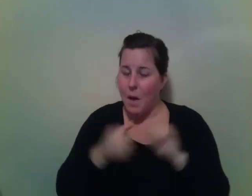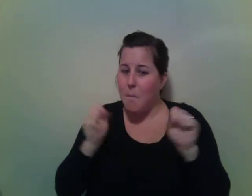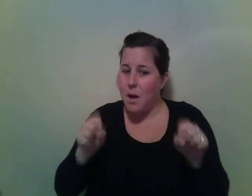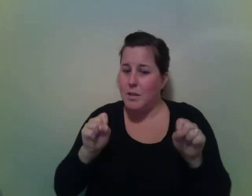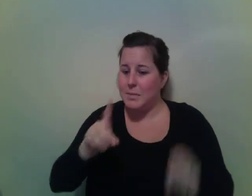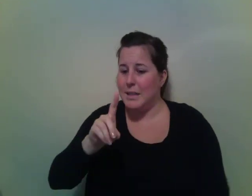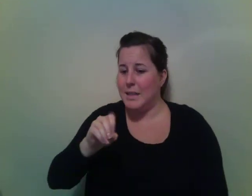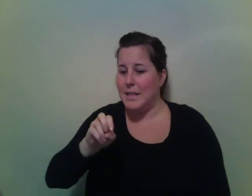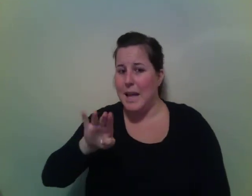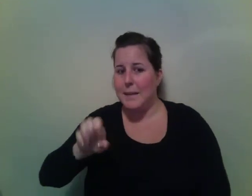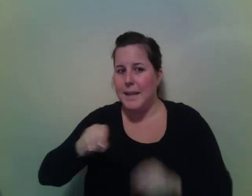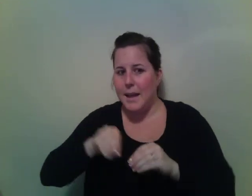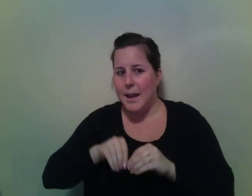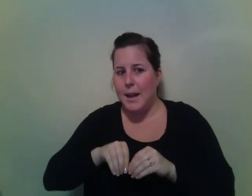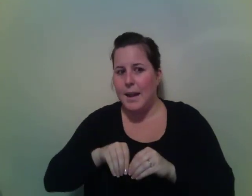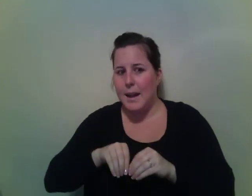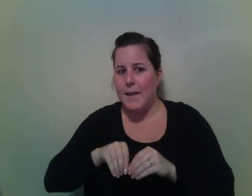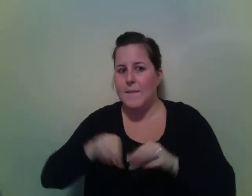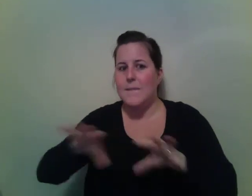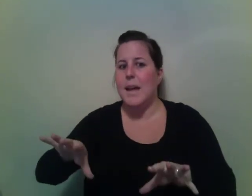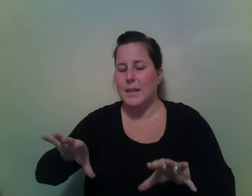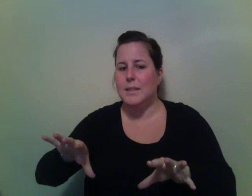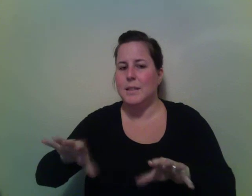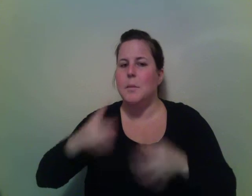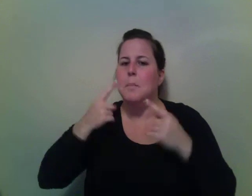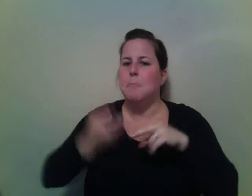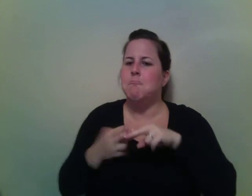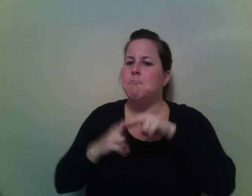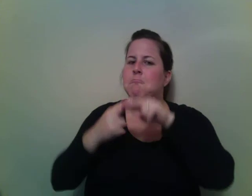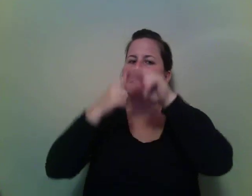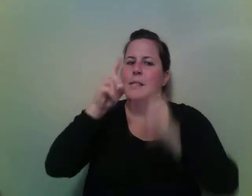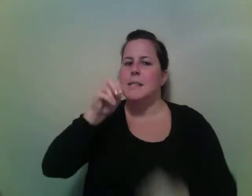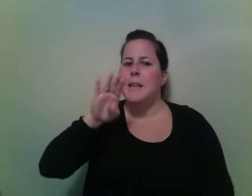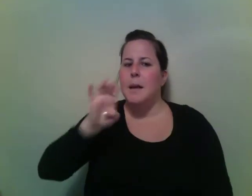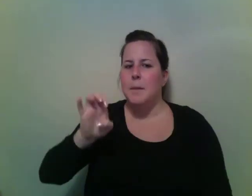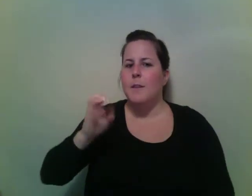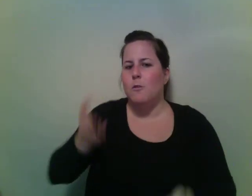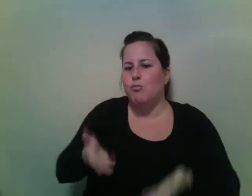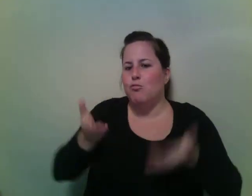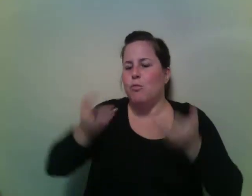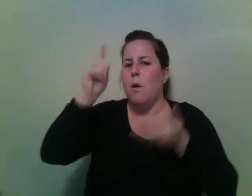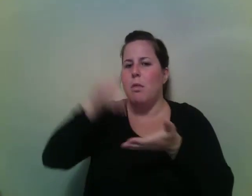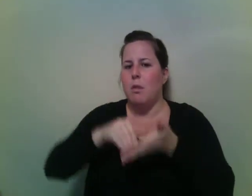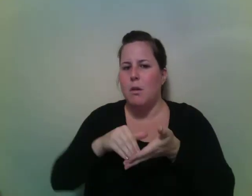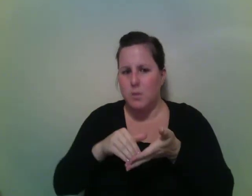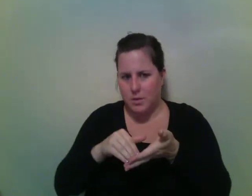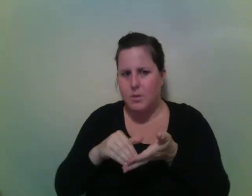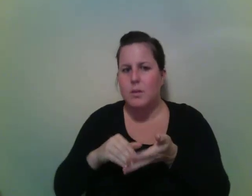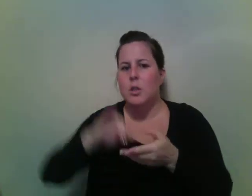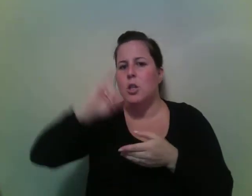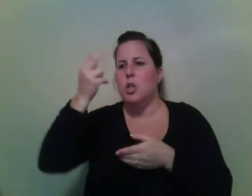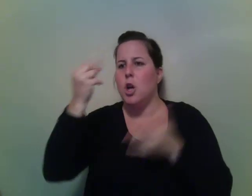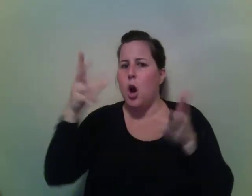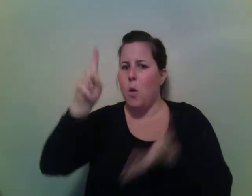affect Debbie's overall group volume to get her to that 1,000 or above mark? John's already there, and it would